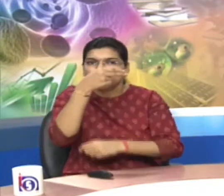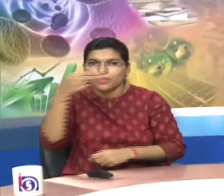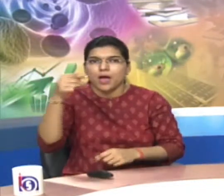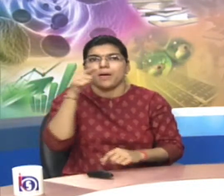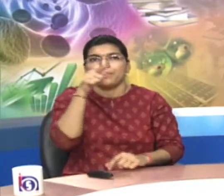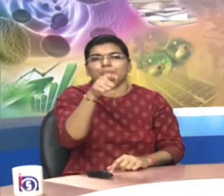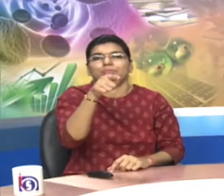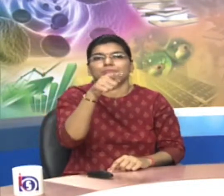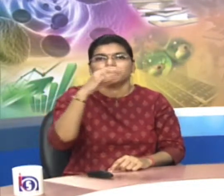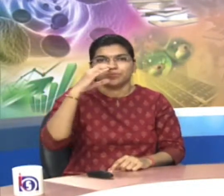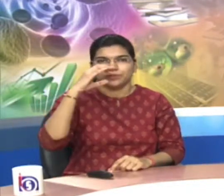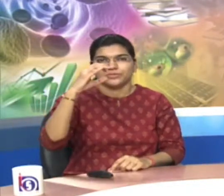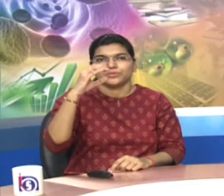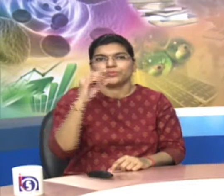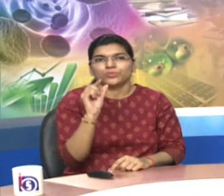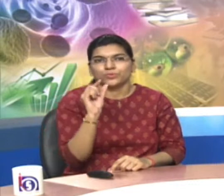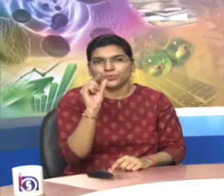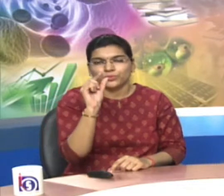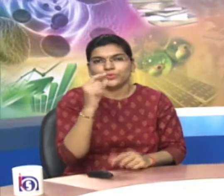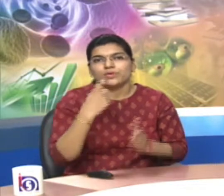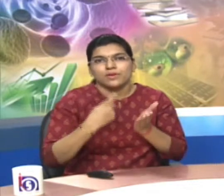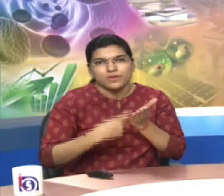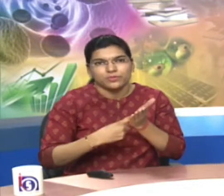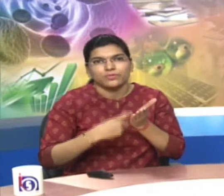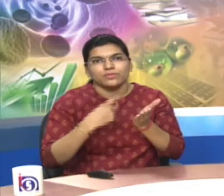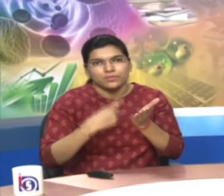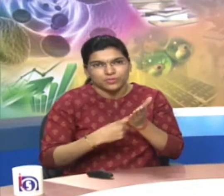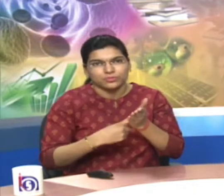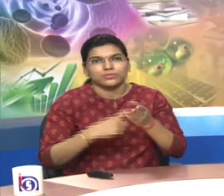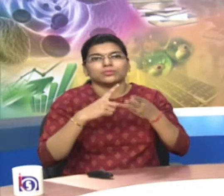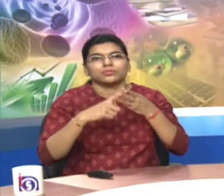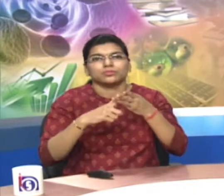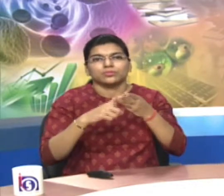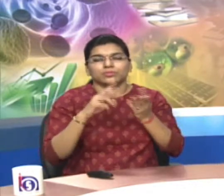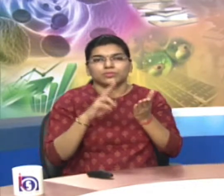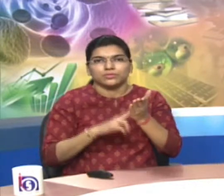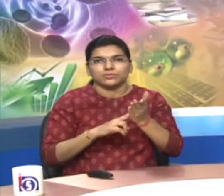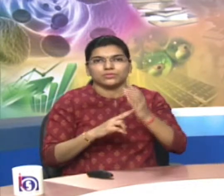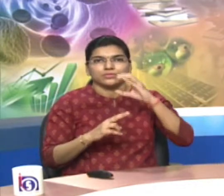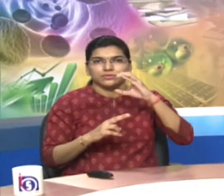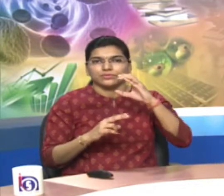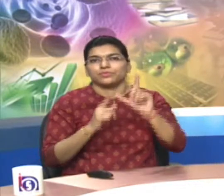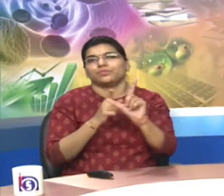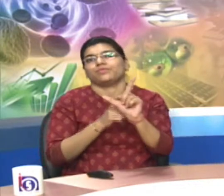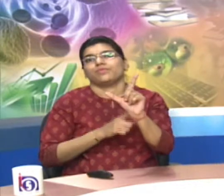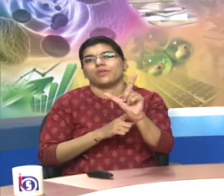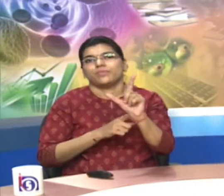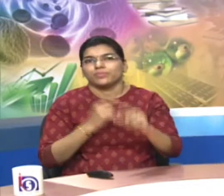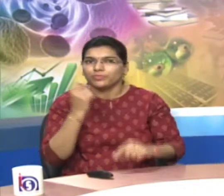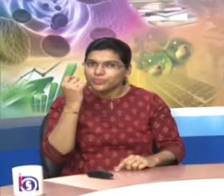is used in different countries with different name.